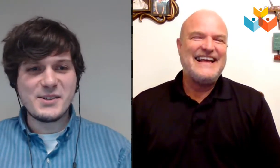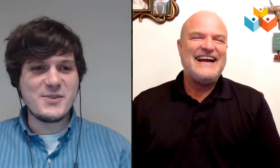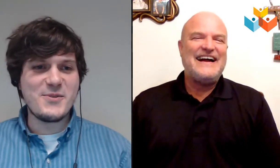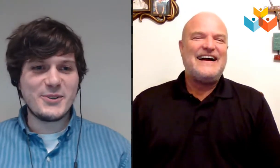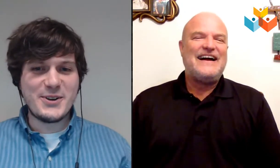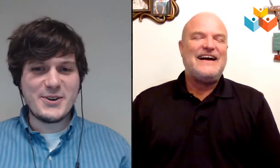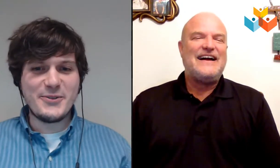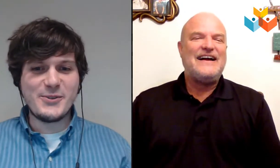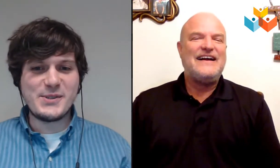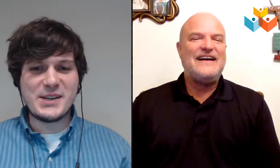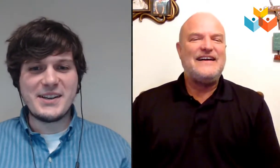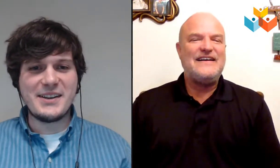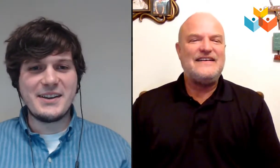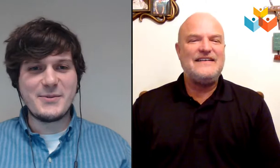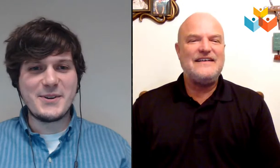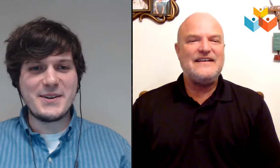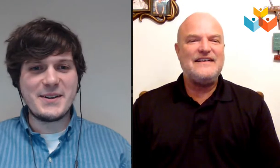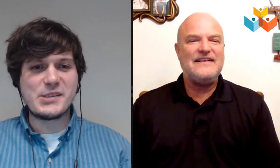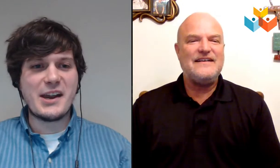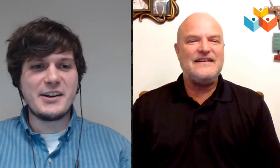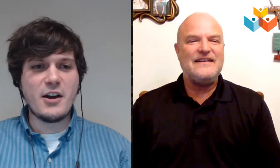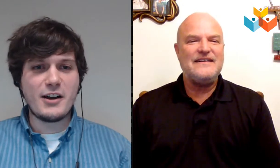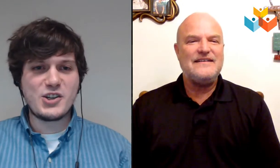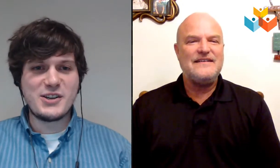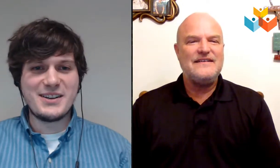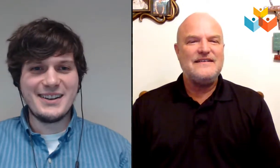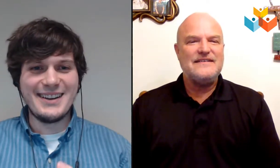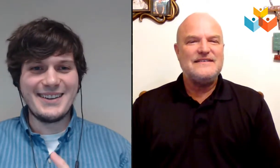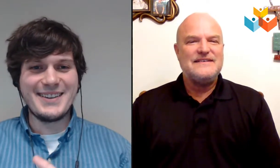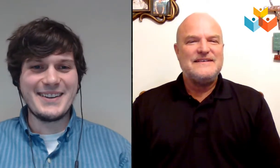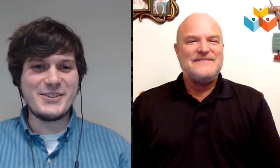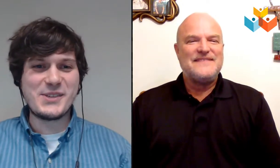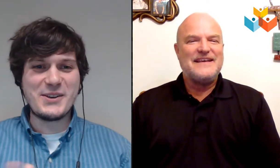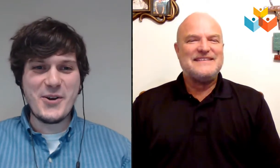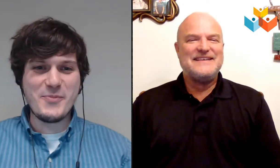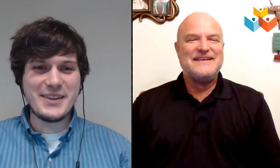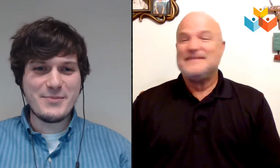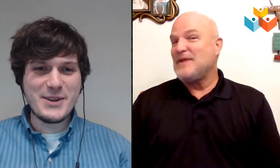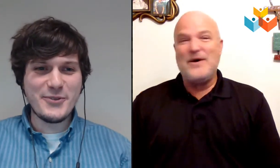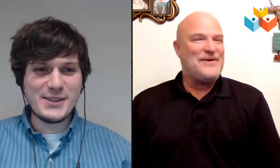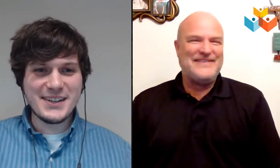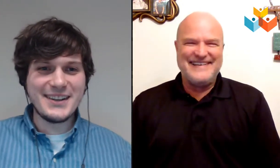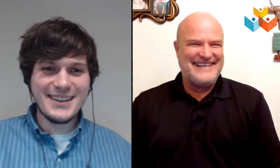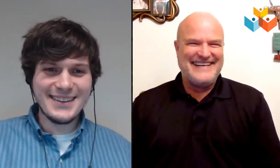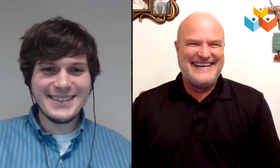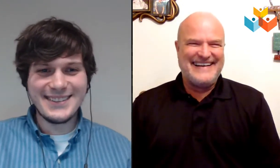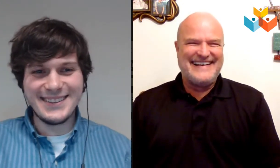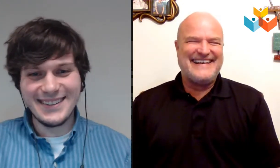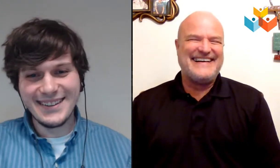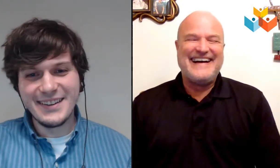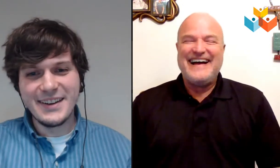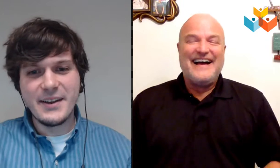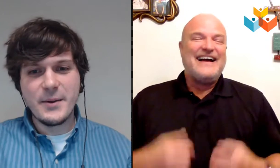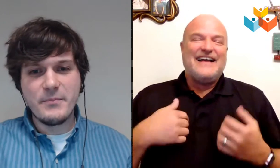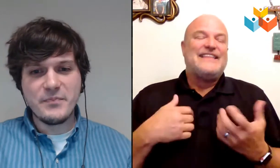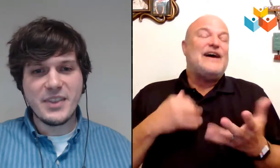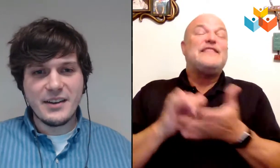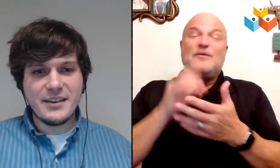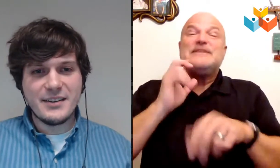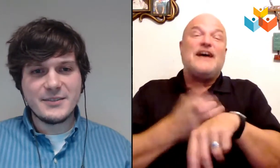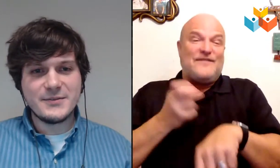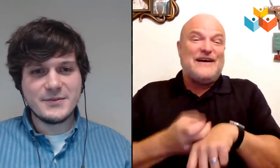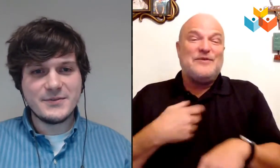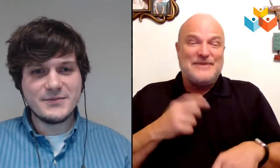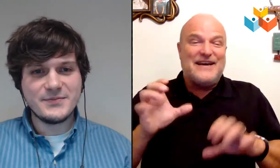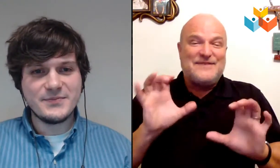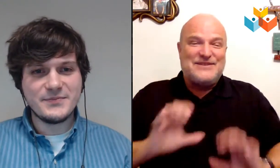I asked you earlier if you'd seen anyone sign an auction, and you said no, but that'd be a fun sight. That